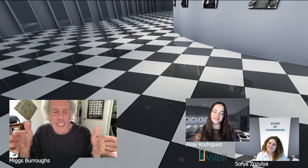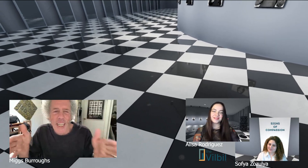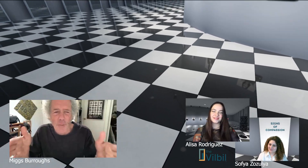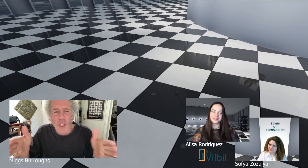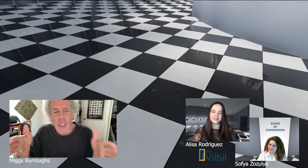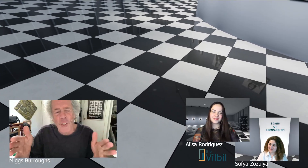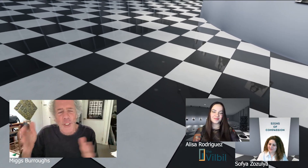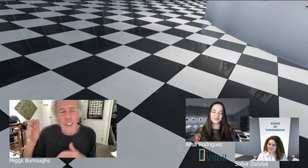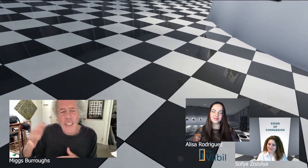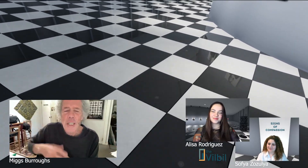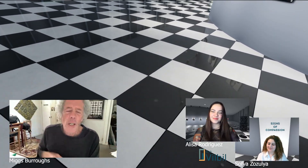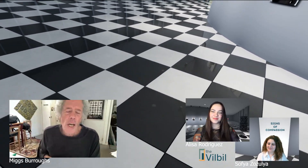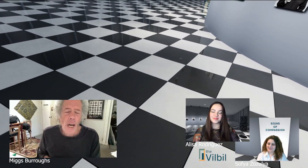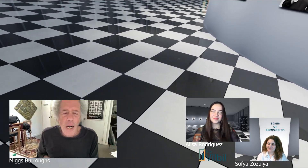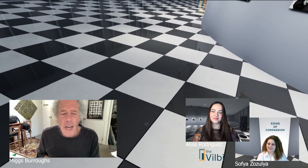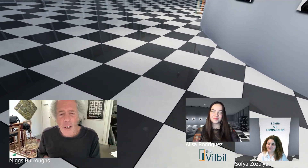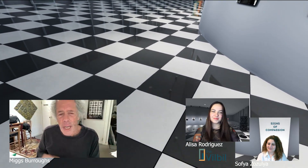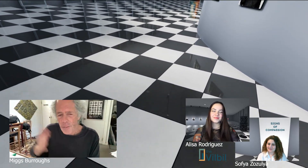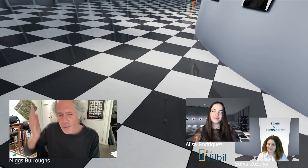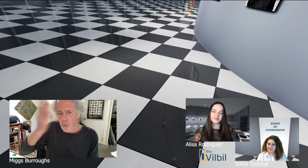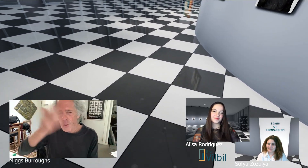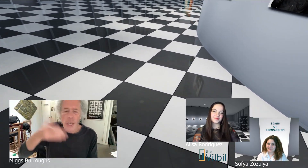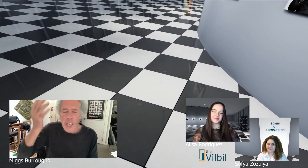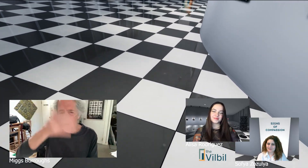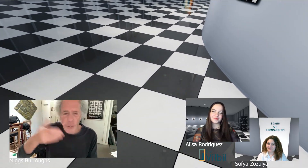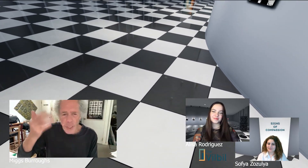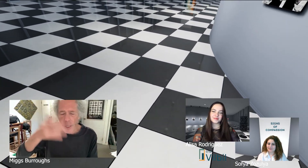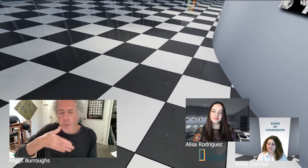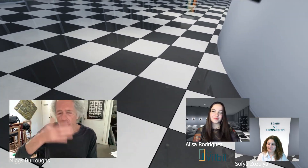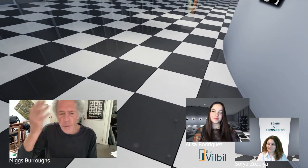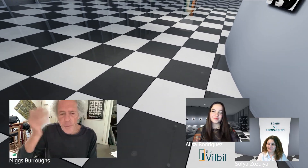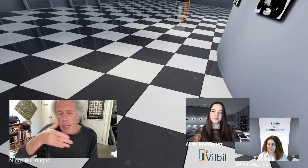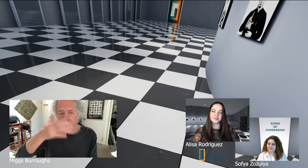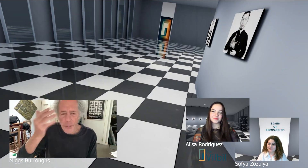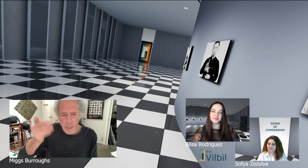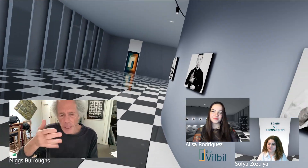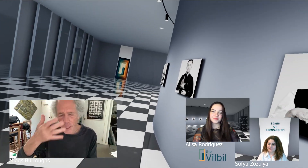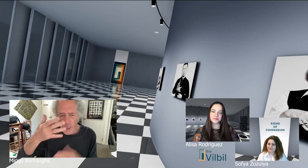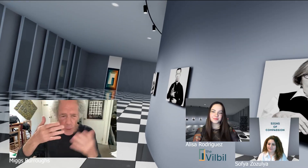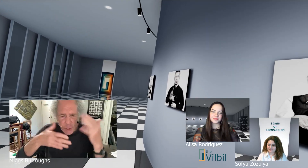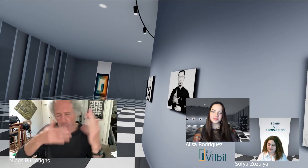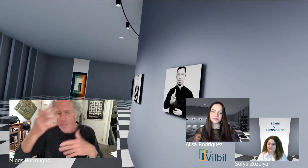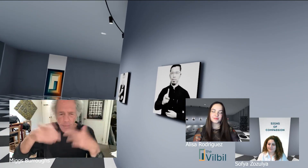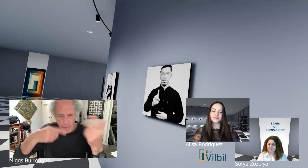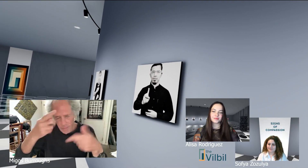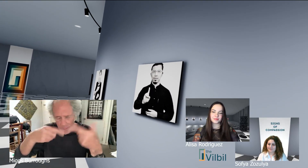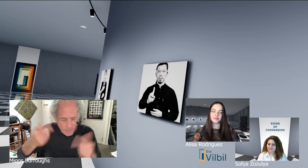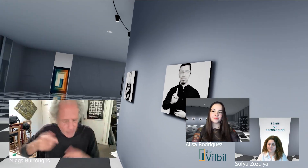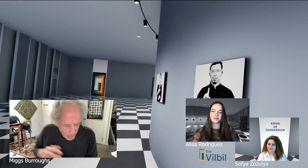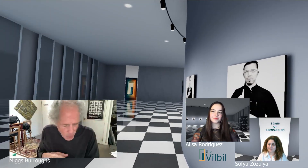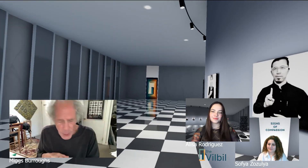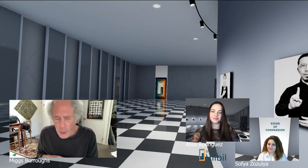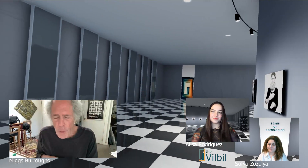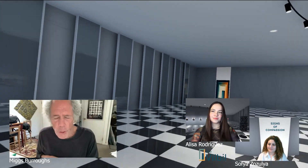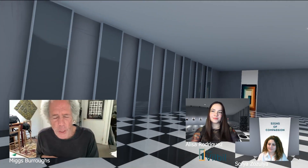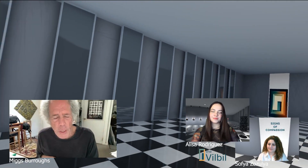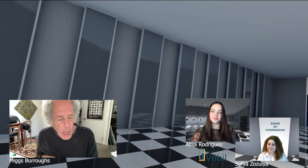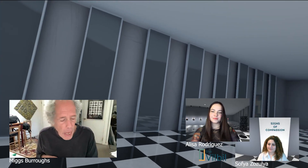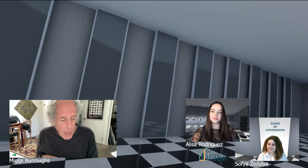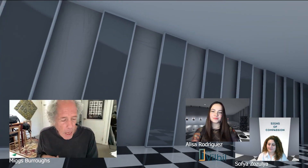in animation. And it fools the eye because they go by so fast. The latent image creates motion.